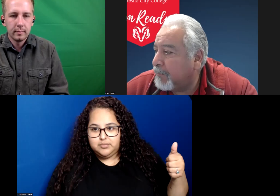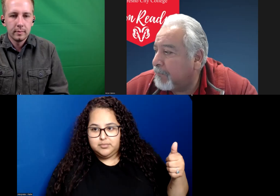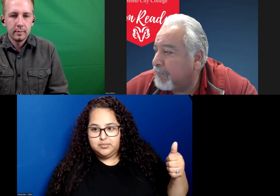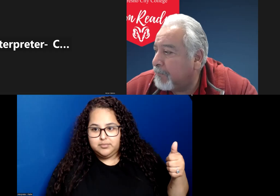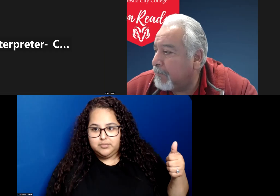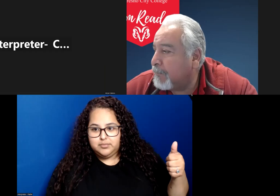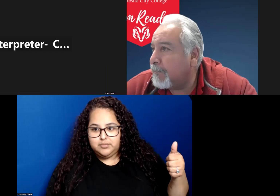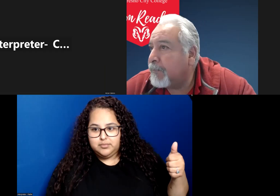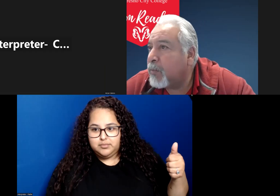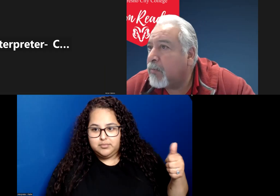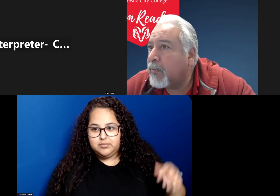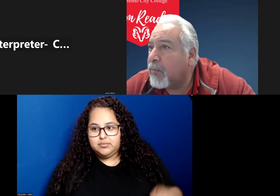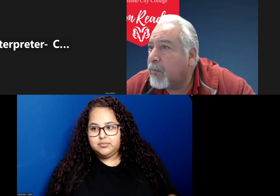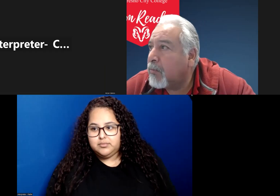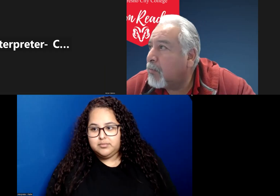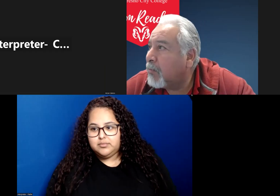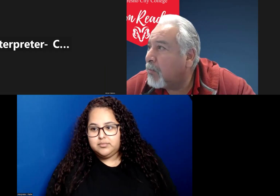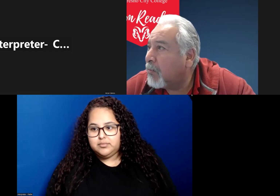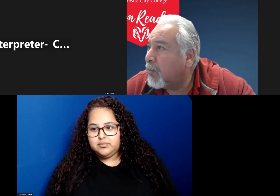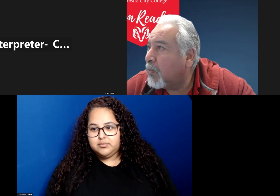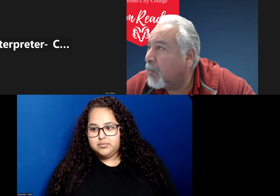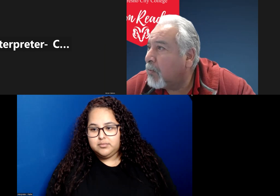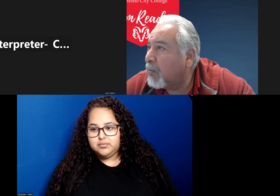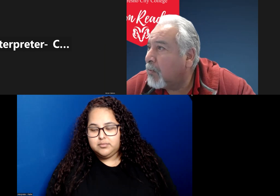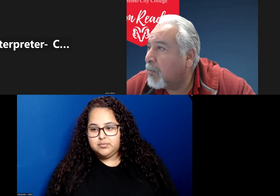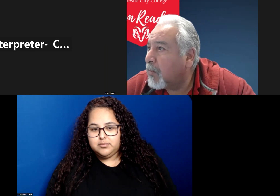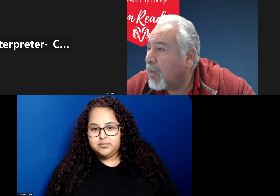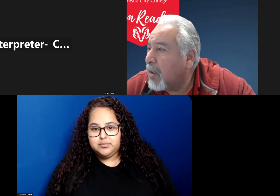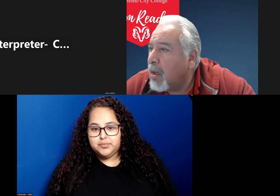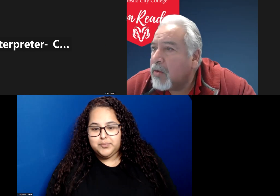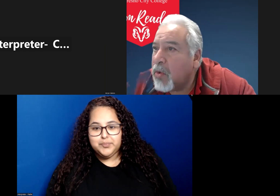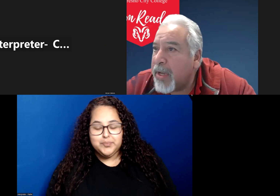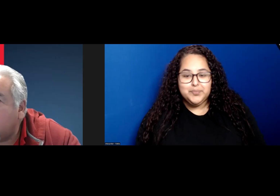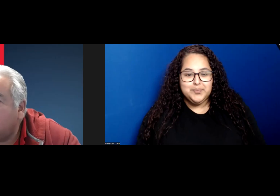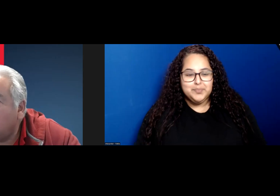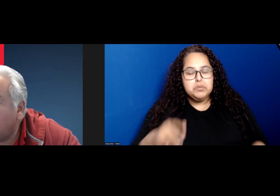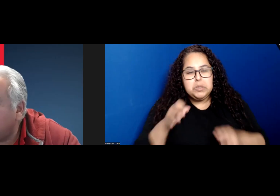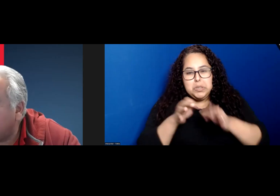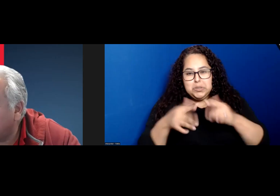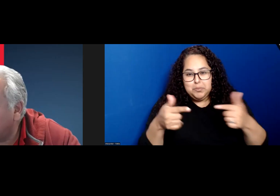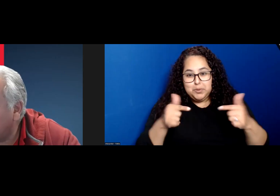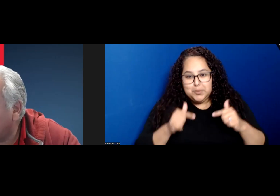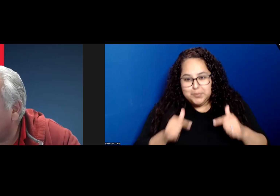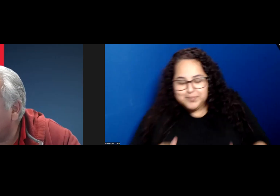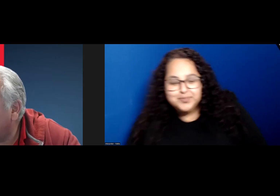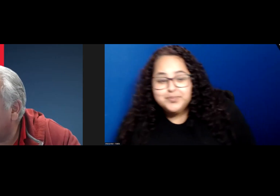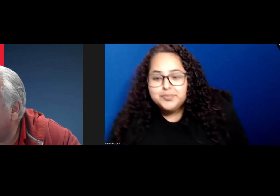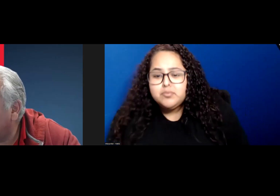product, Grammarly Go. Grammarly Go provides AI communication assistant. so we have more and more